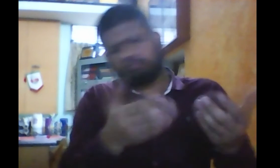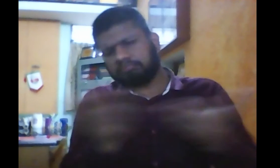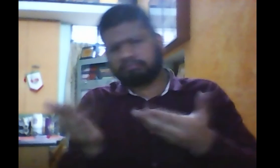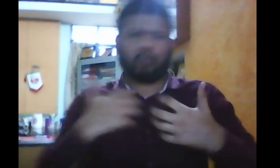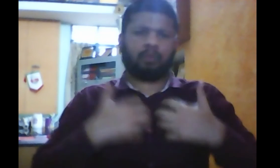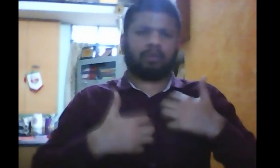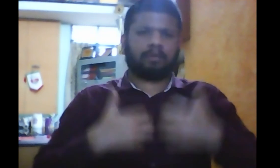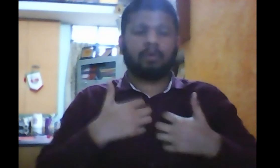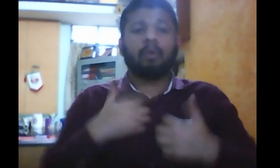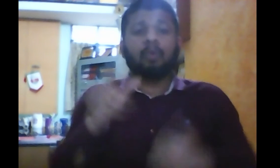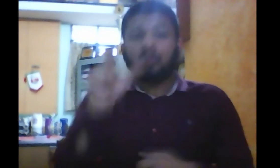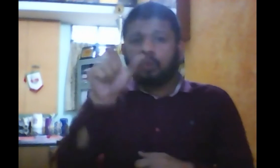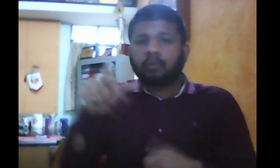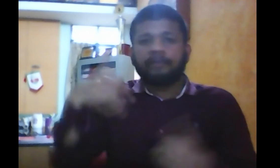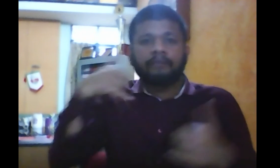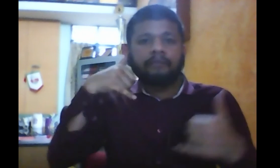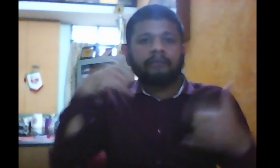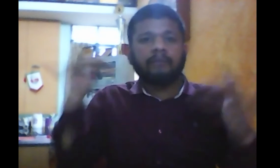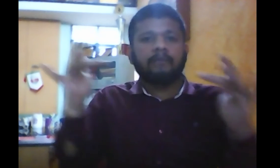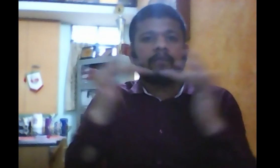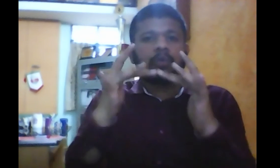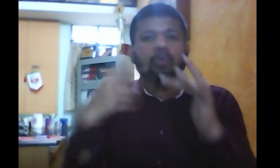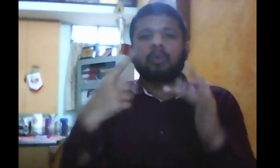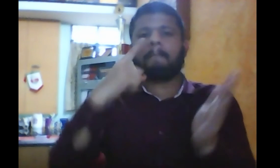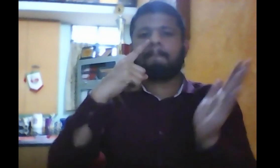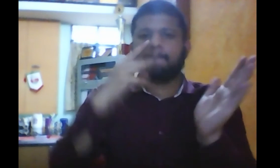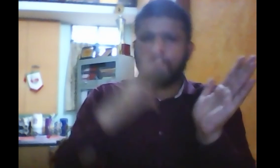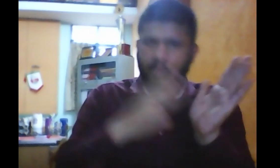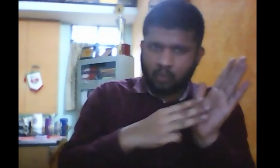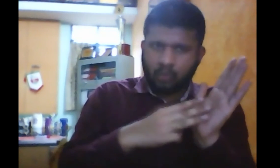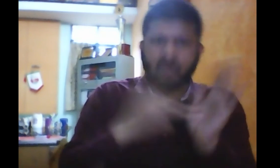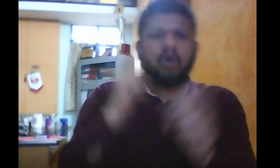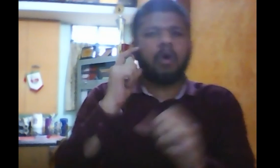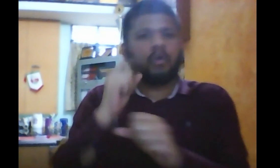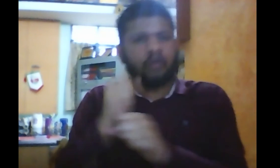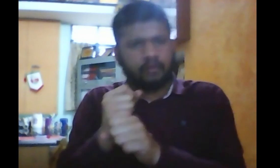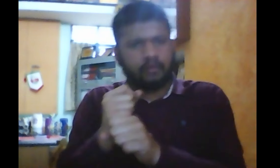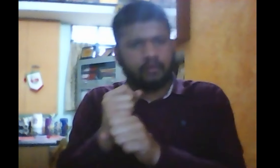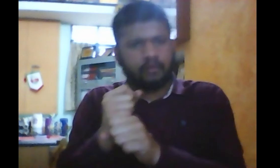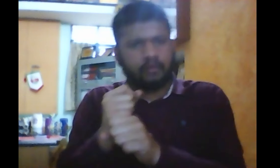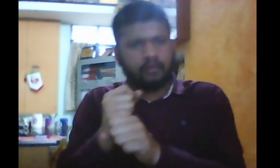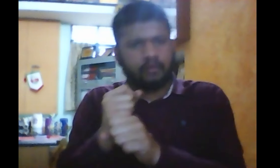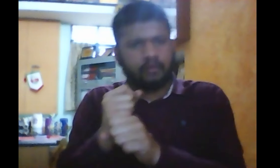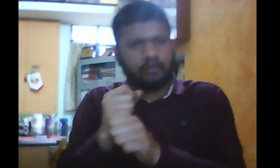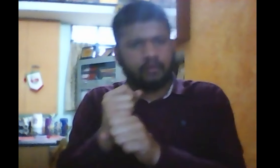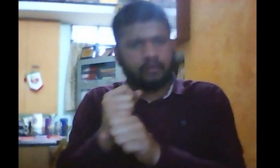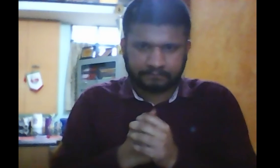If you want to join, you can contact Monica ma'am or Gaurav sir for